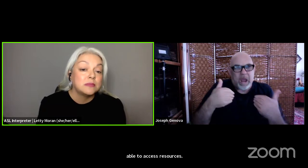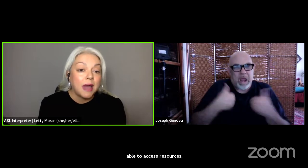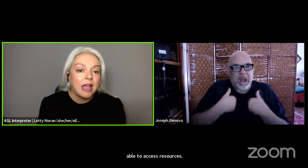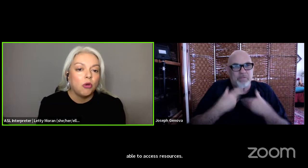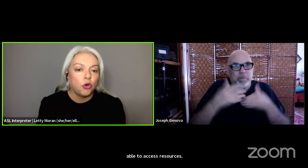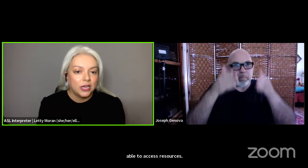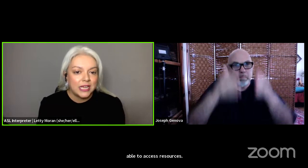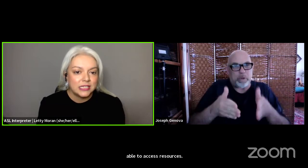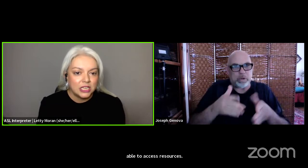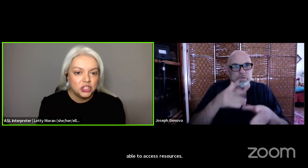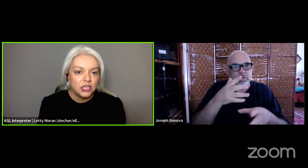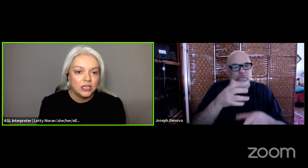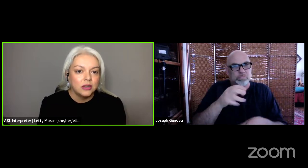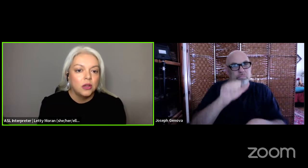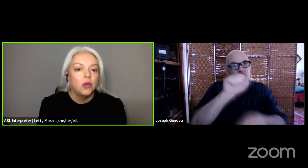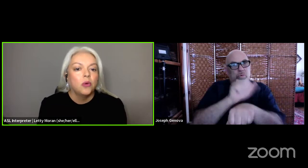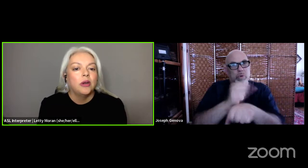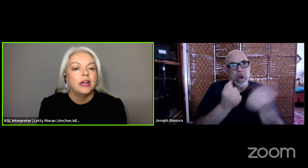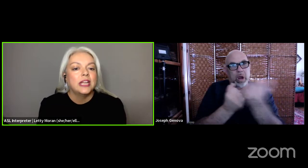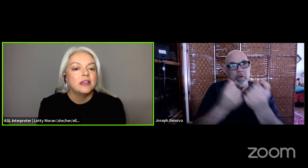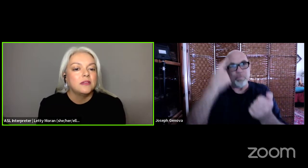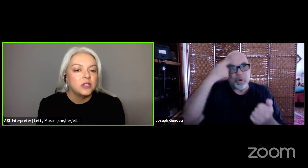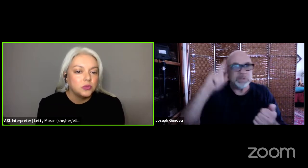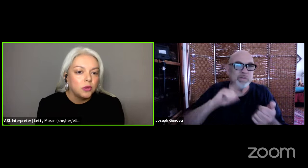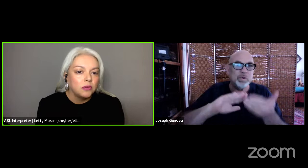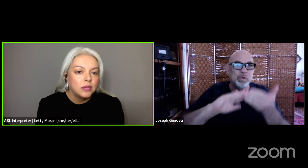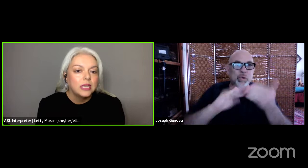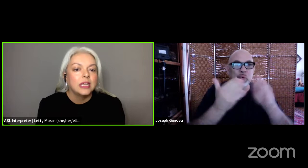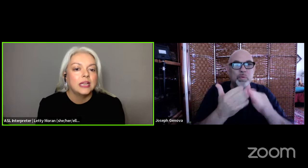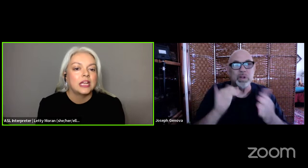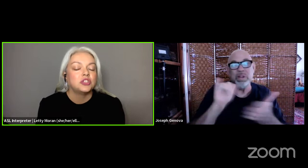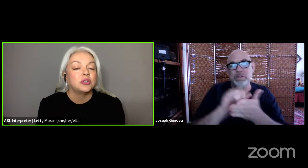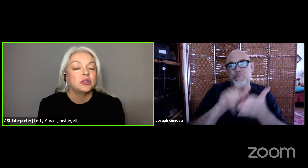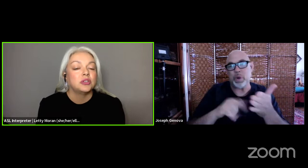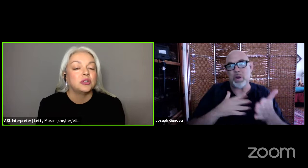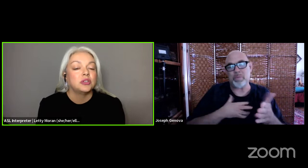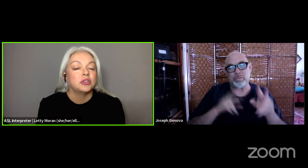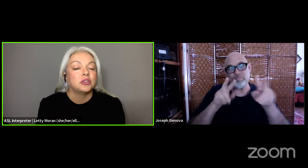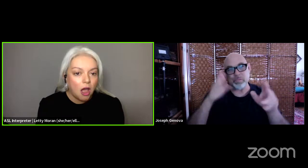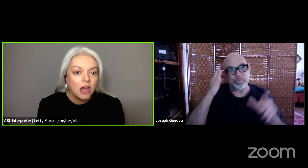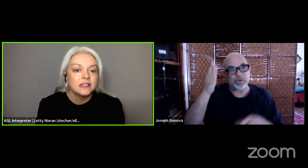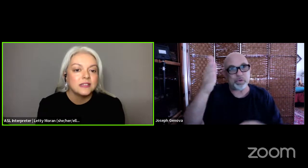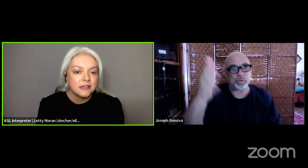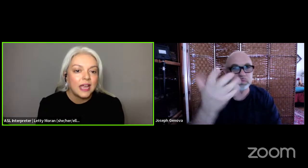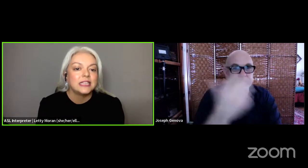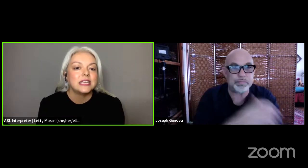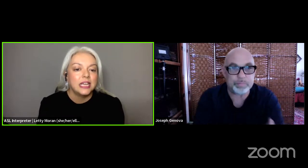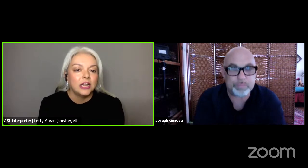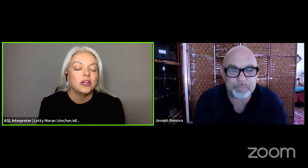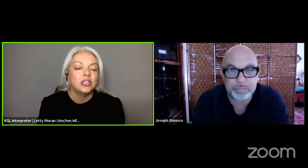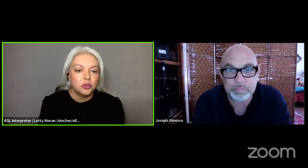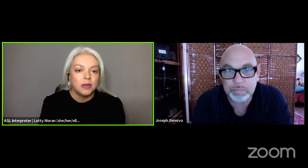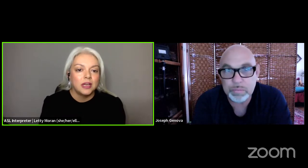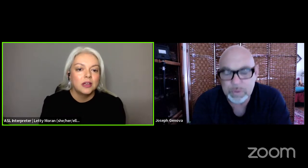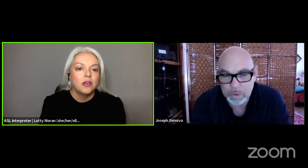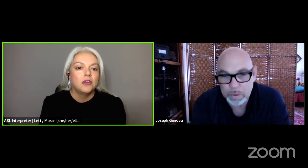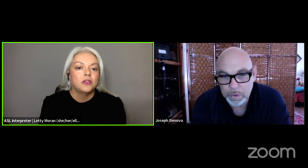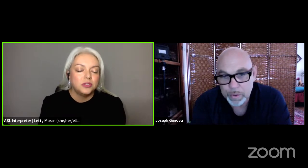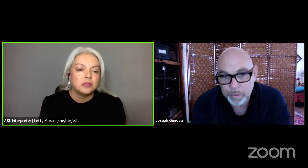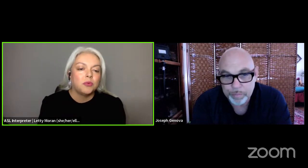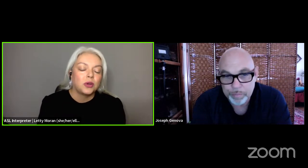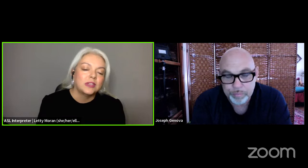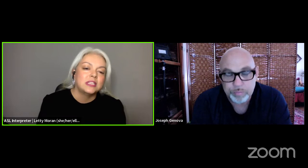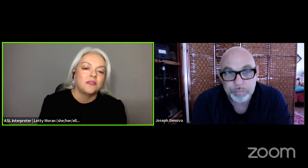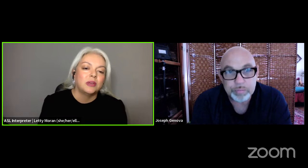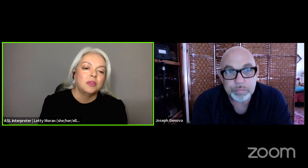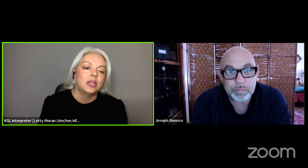the SMILE organization, where an individual can actually work on site here in Yuma